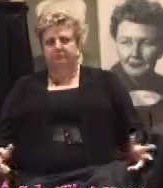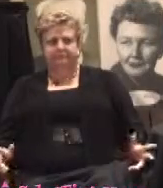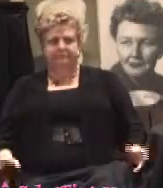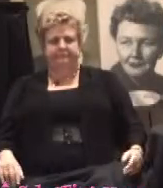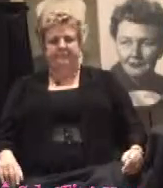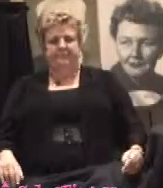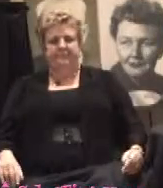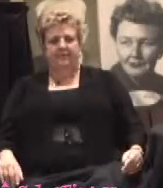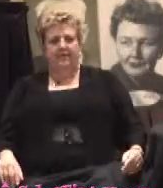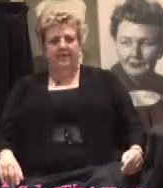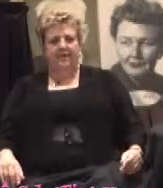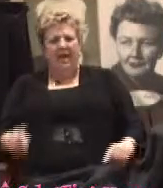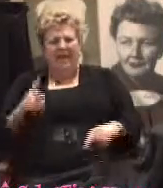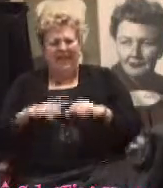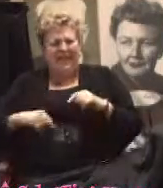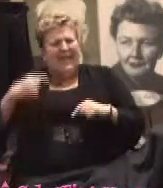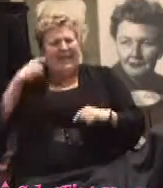I cannot hear him.